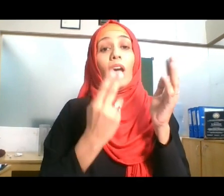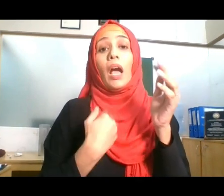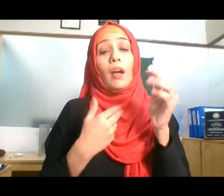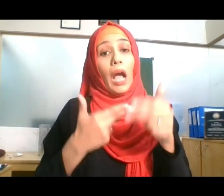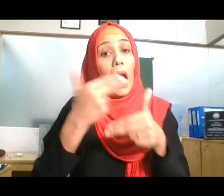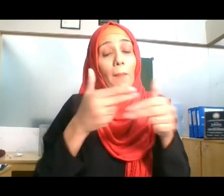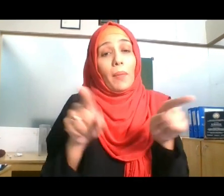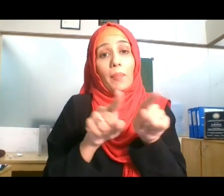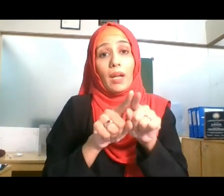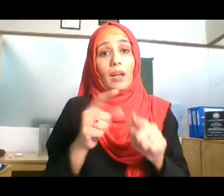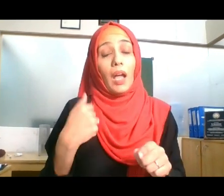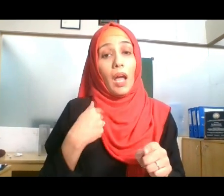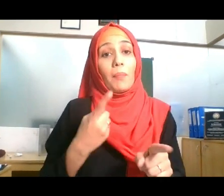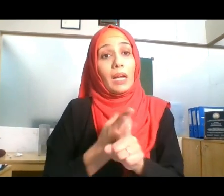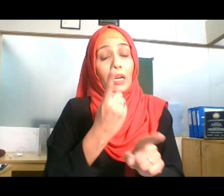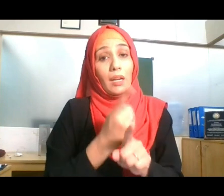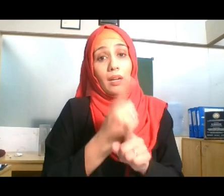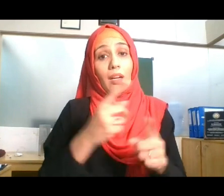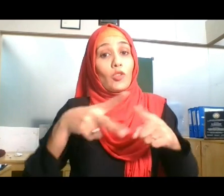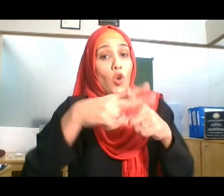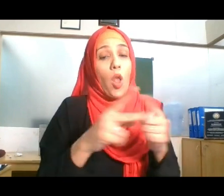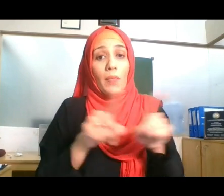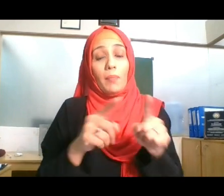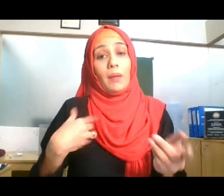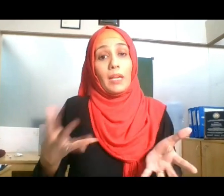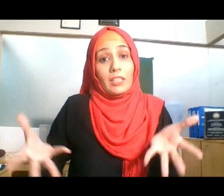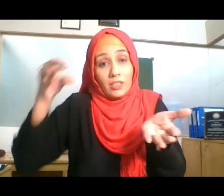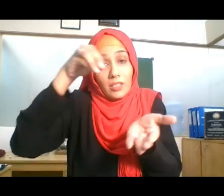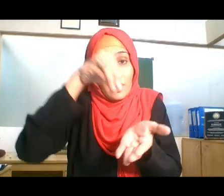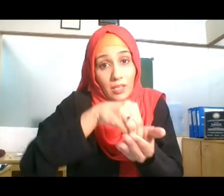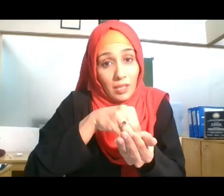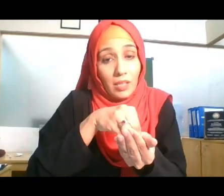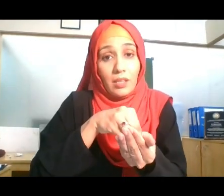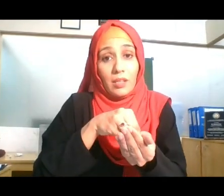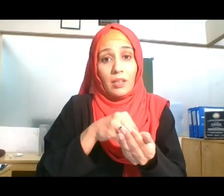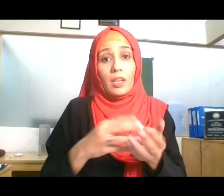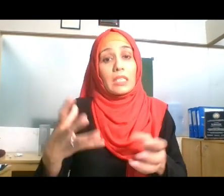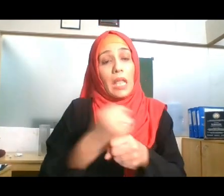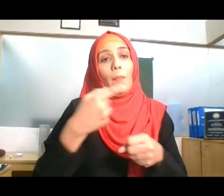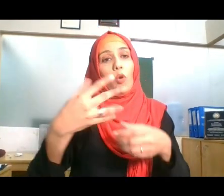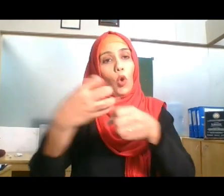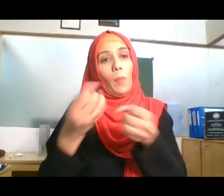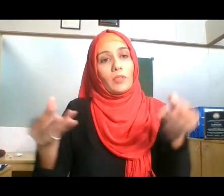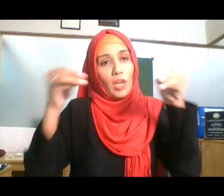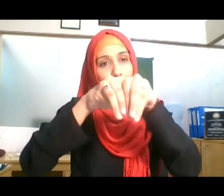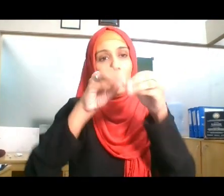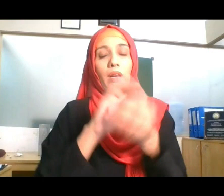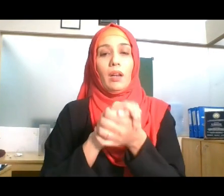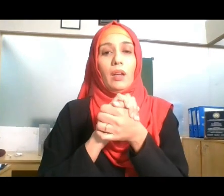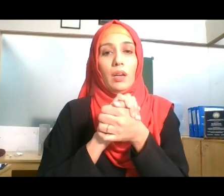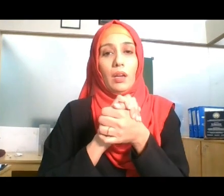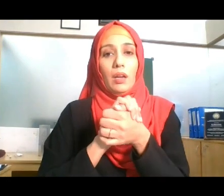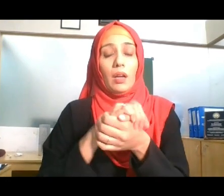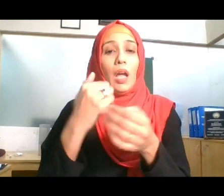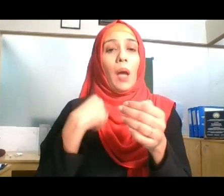got learning tools so that they are inclusive and we have them for these two groups. What came out from our big